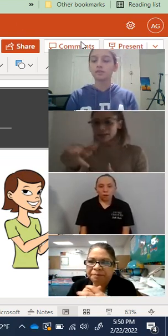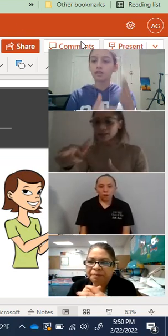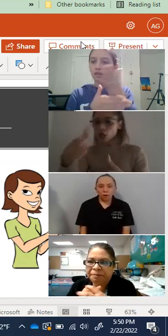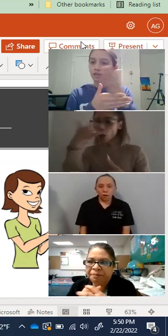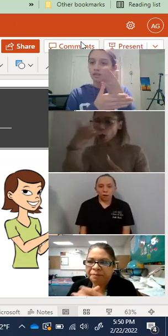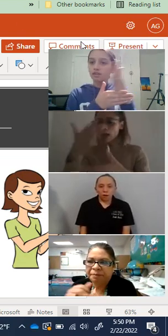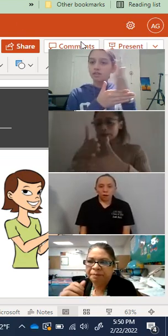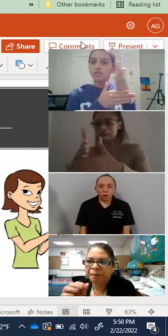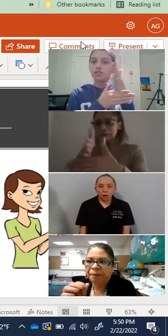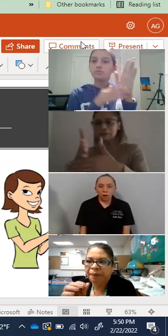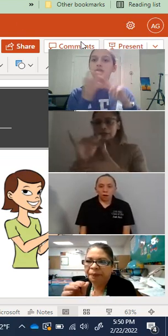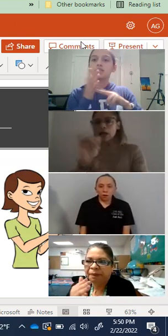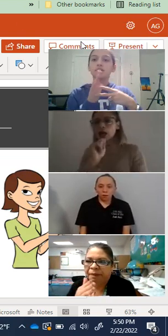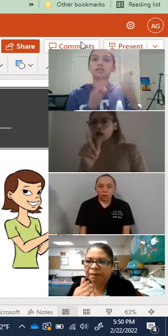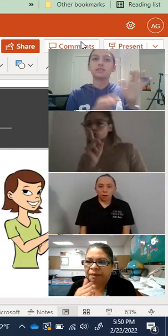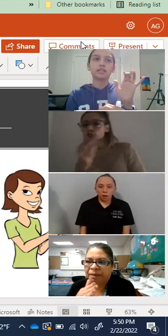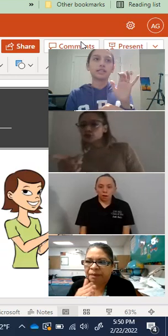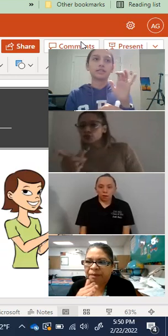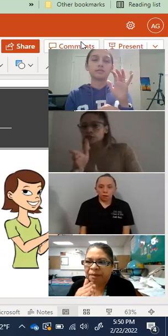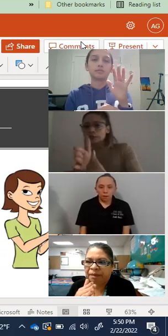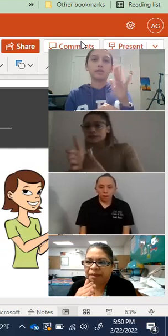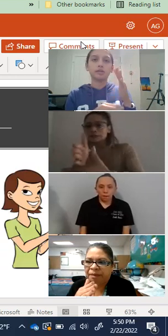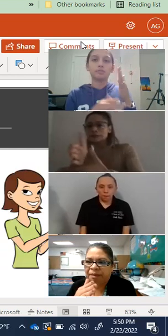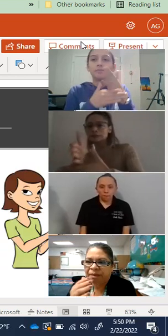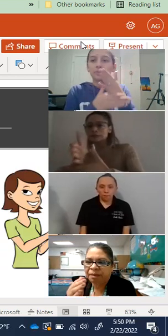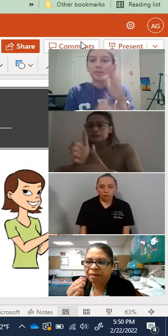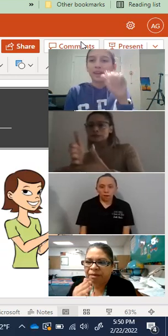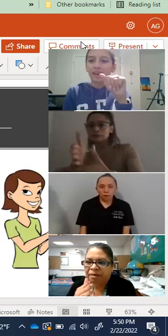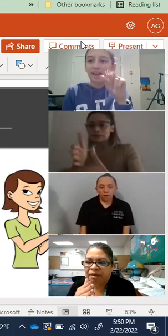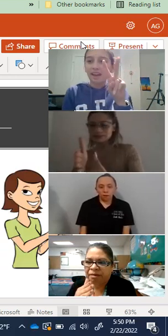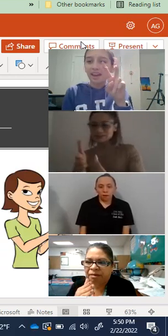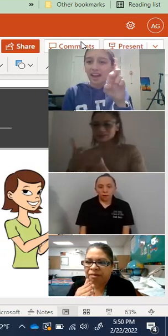Share. This could mean like